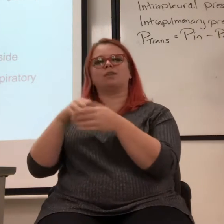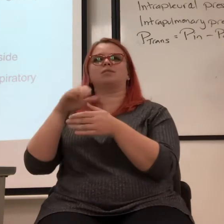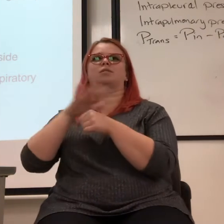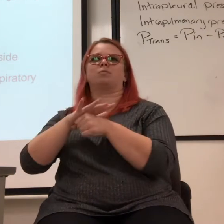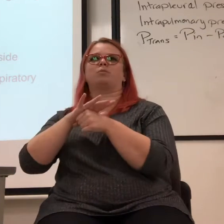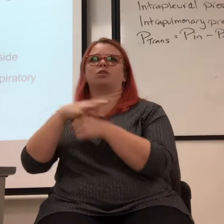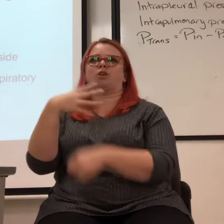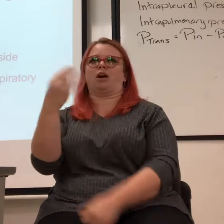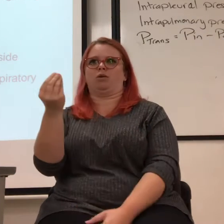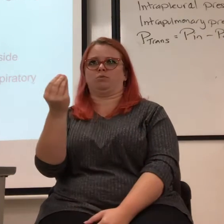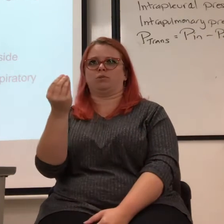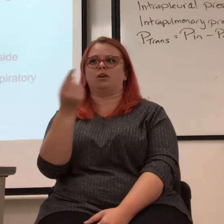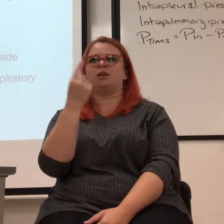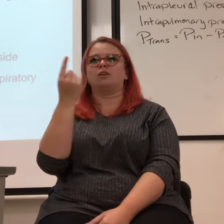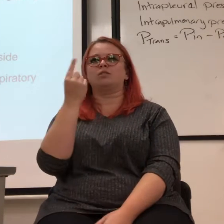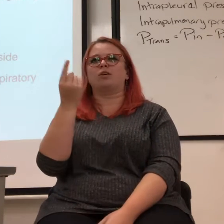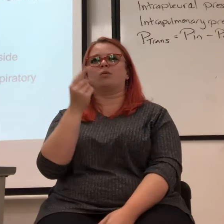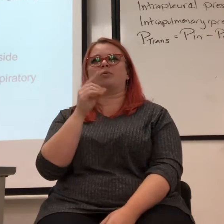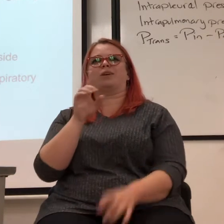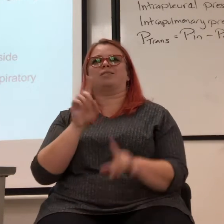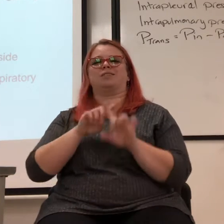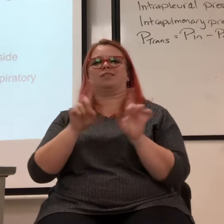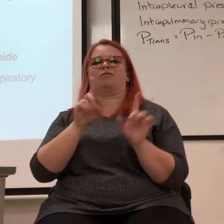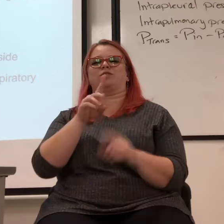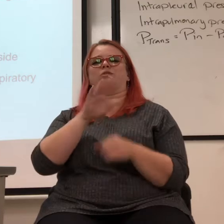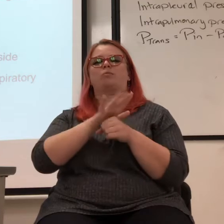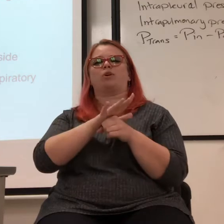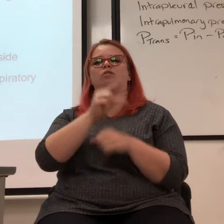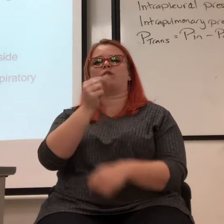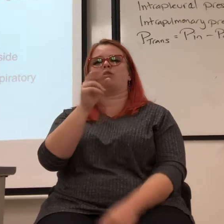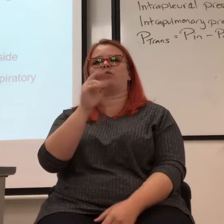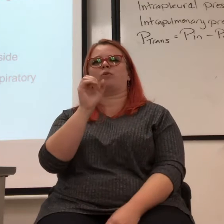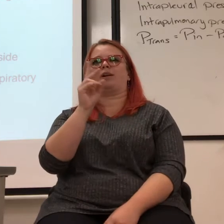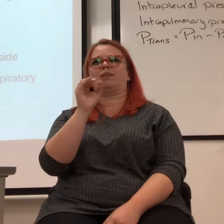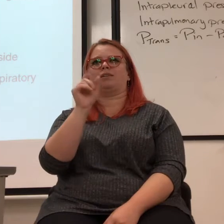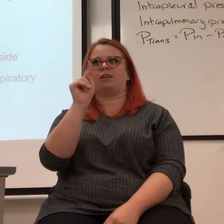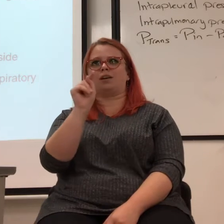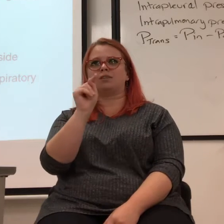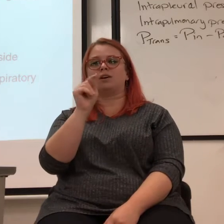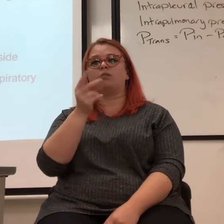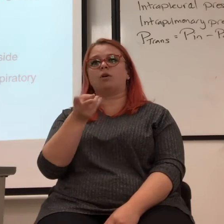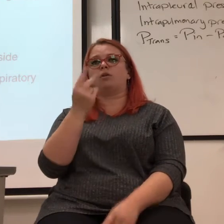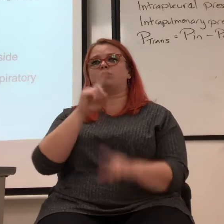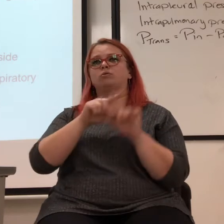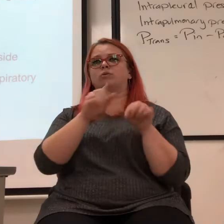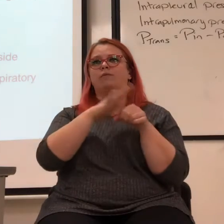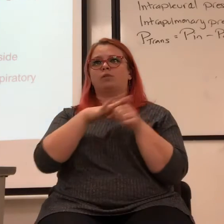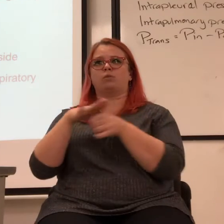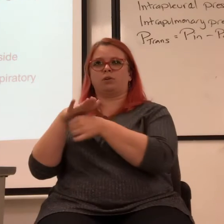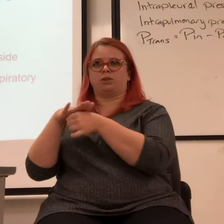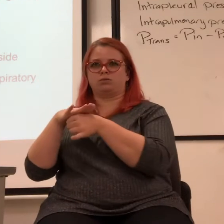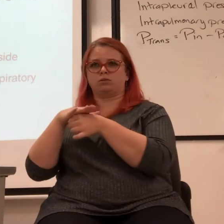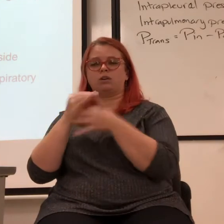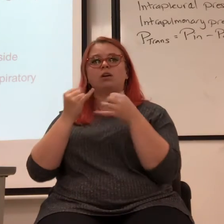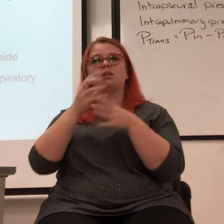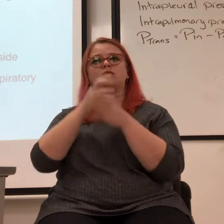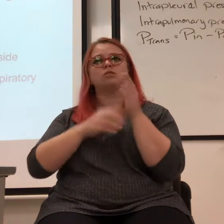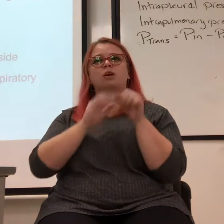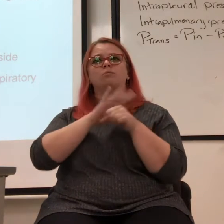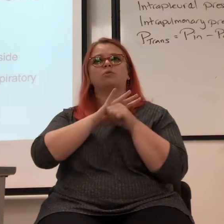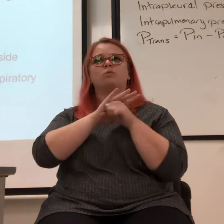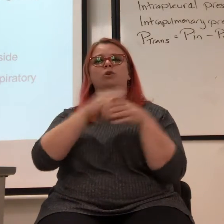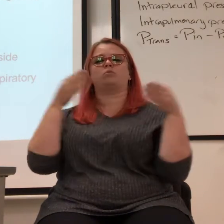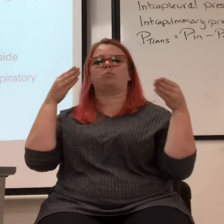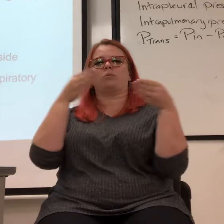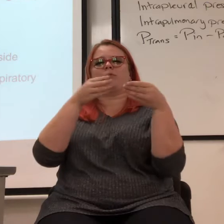the pressure gradient between two locations. So in this chapter, the pressure we'll be concerned about is the peephole,